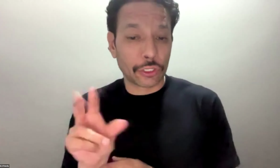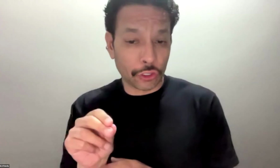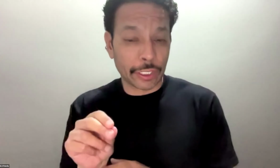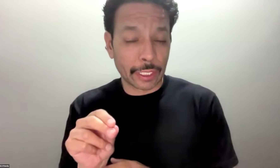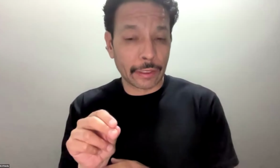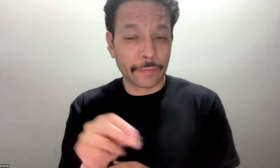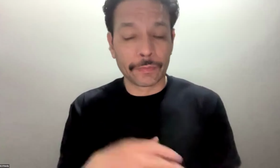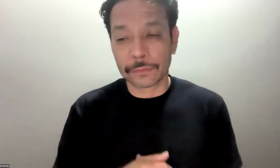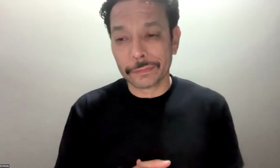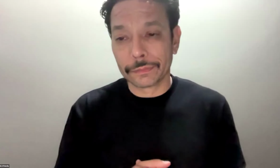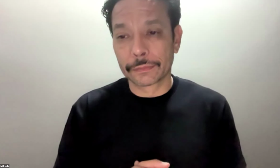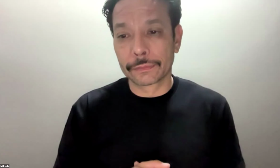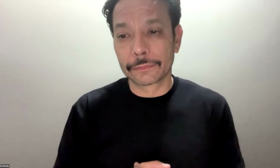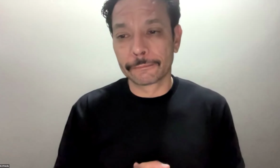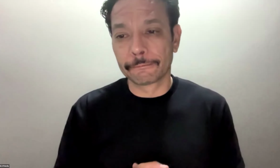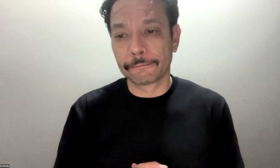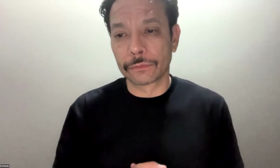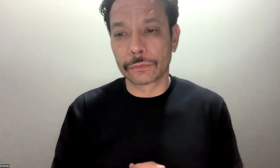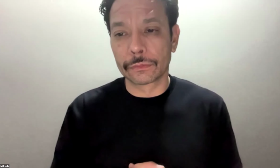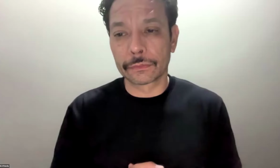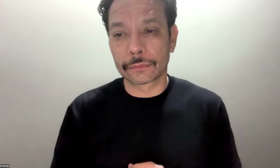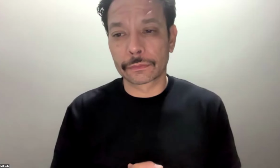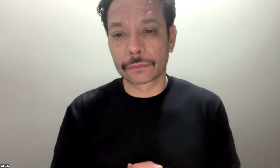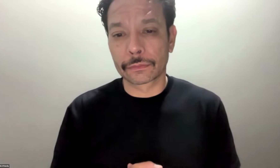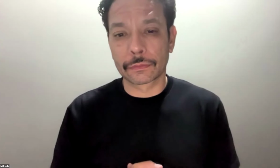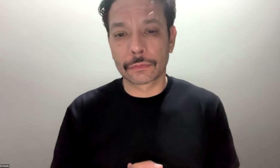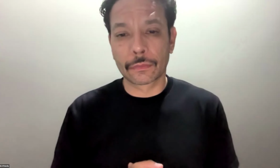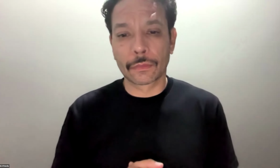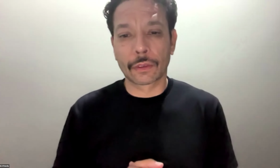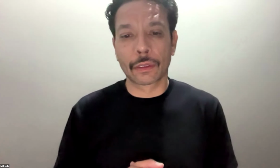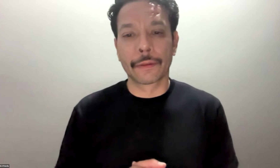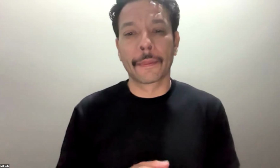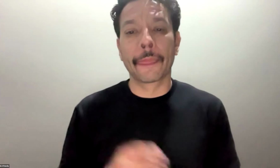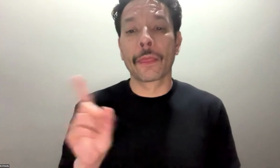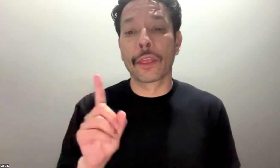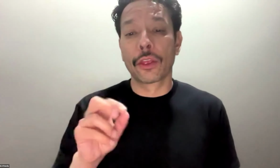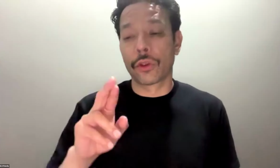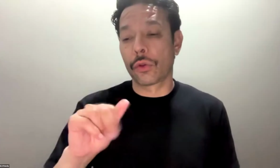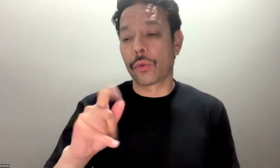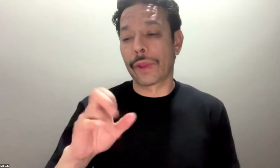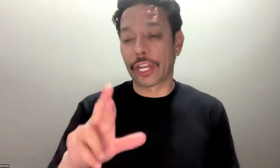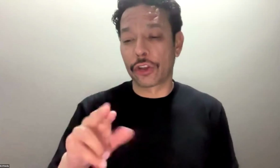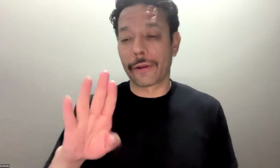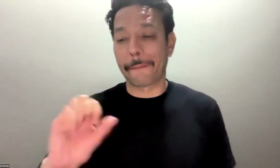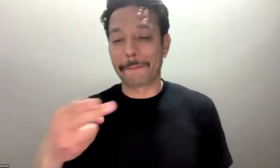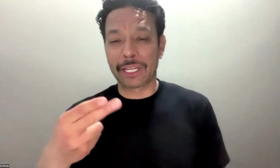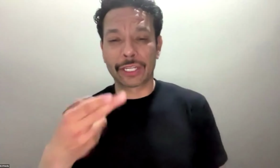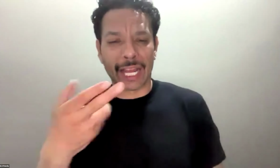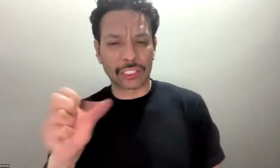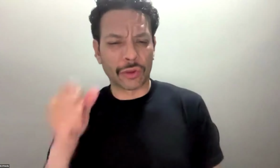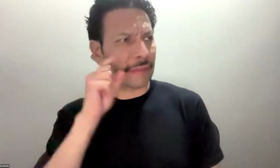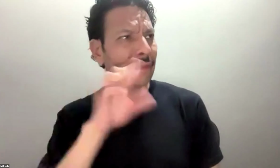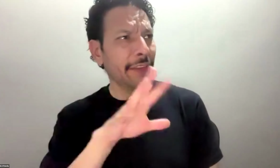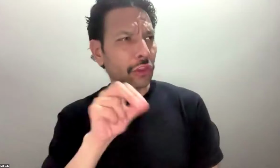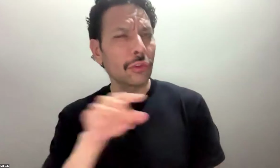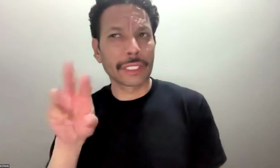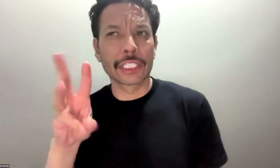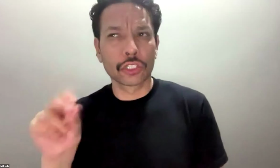6:30 at Rainier Beach High School. So I think it's 5:30 to 6:30,